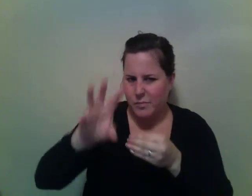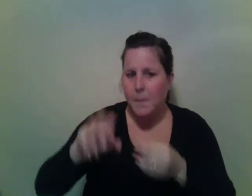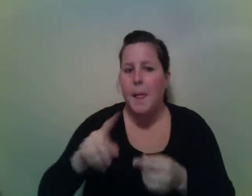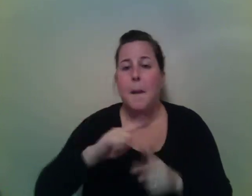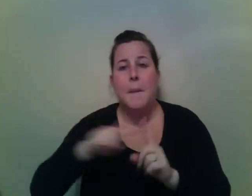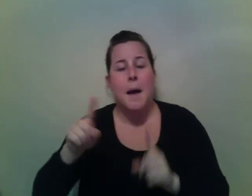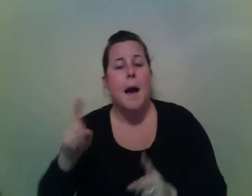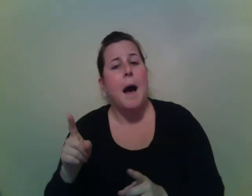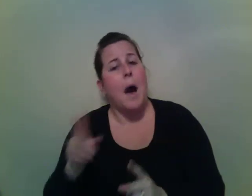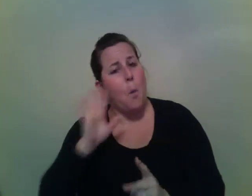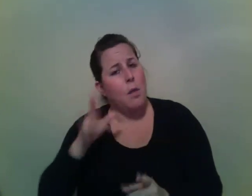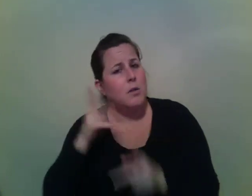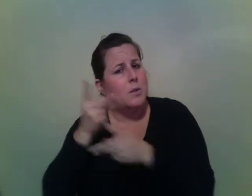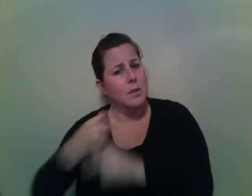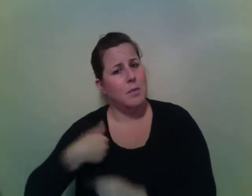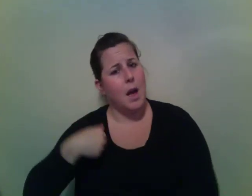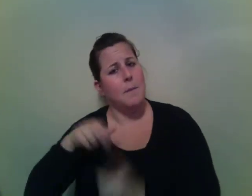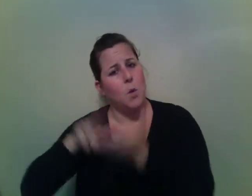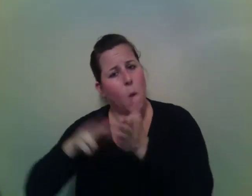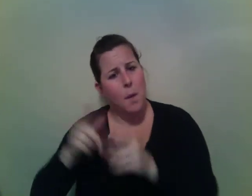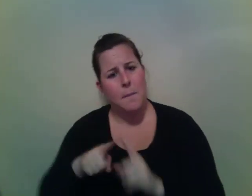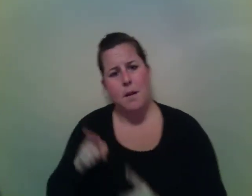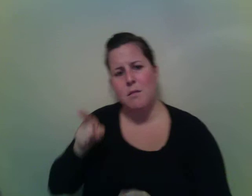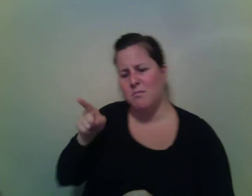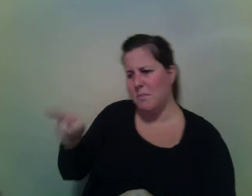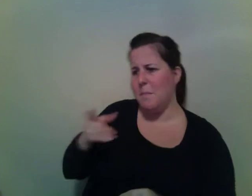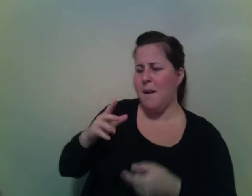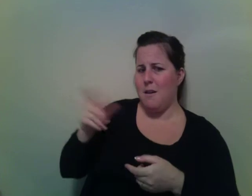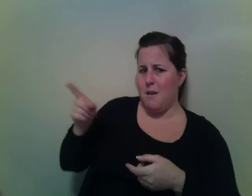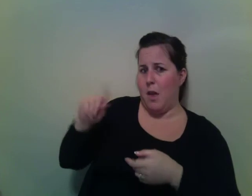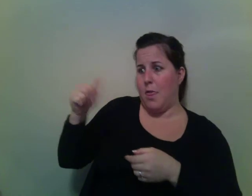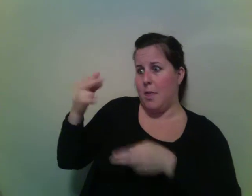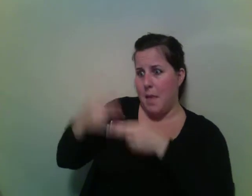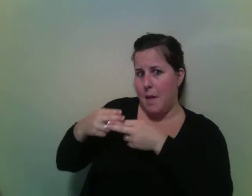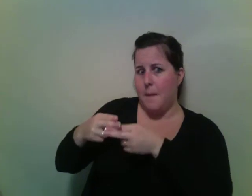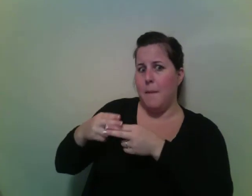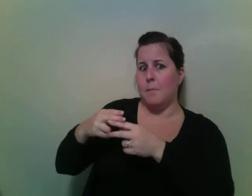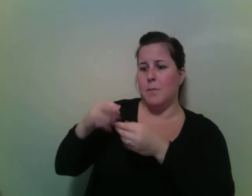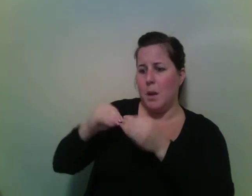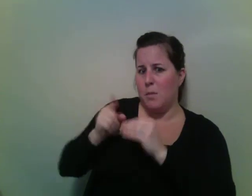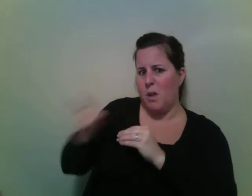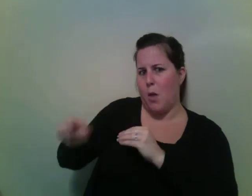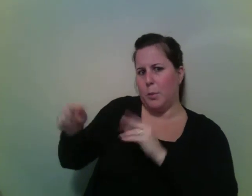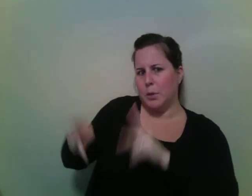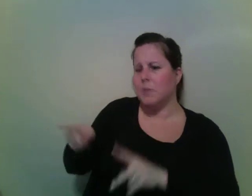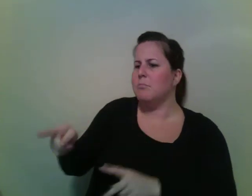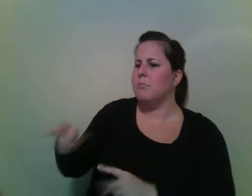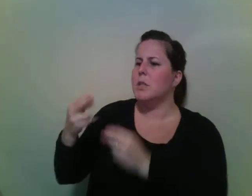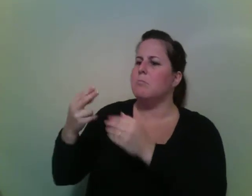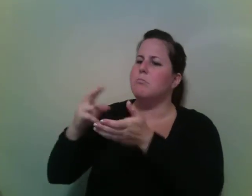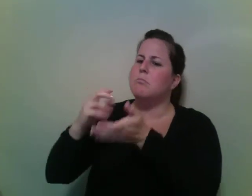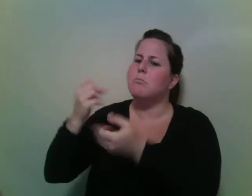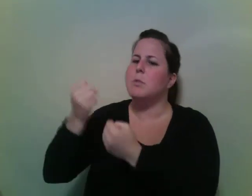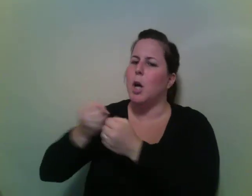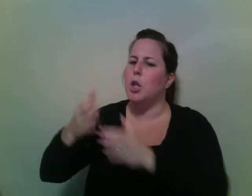this, to be the sponsor. So easy. Right away, it's done. And if you refresh your downline viewer, you will see